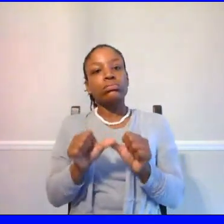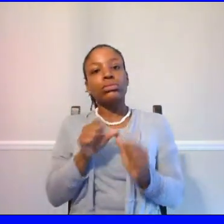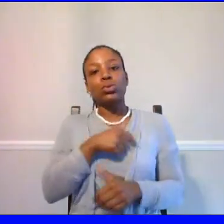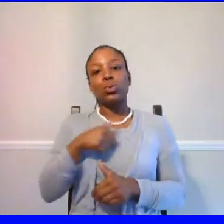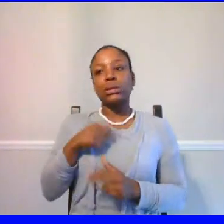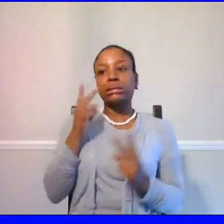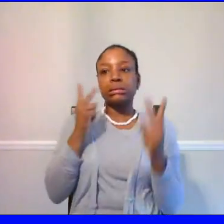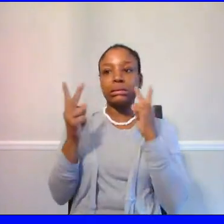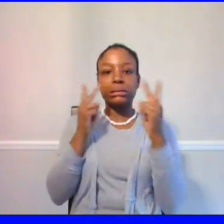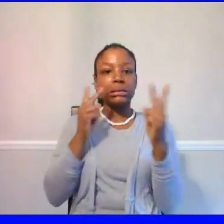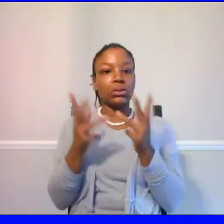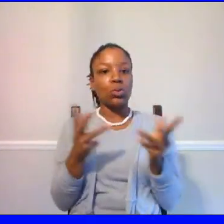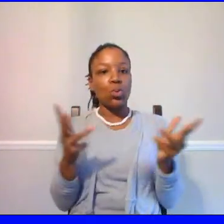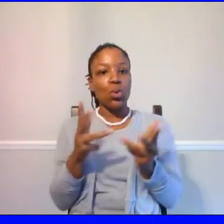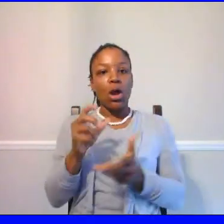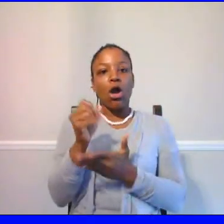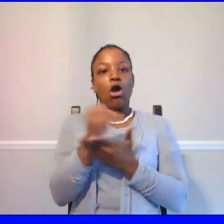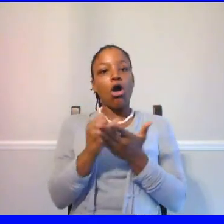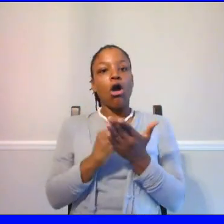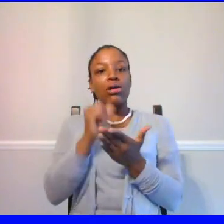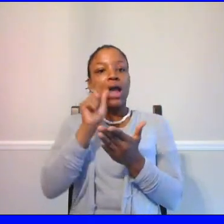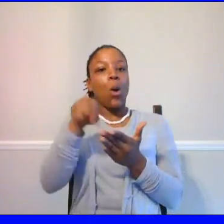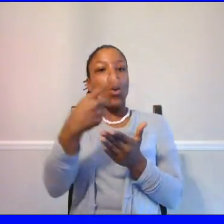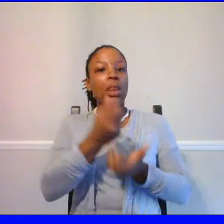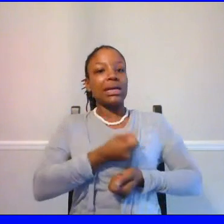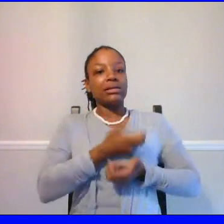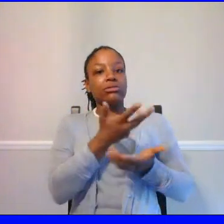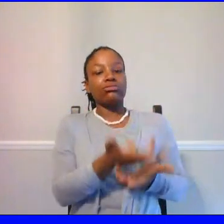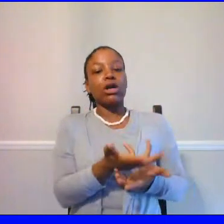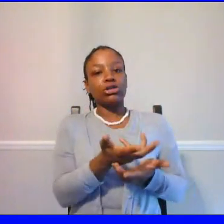art is not just simply an expression.